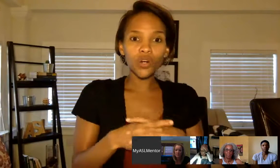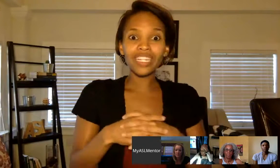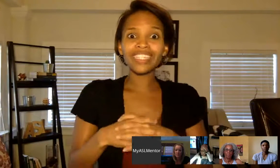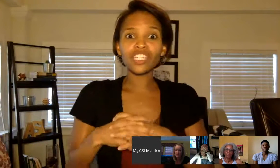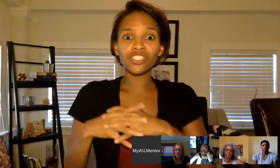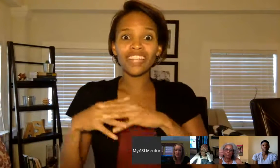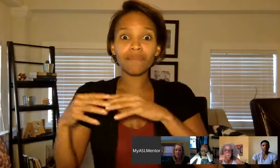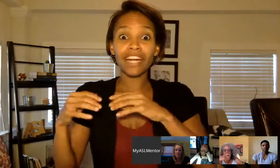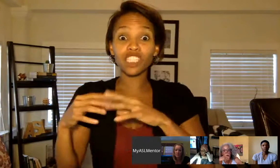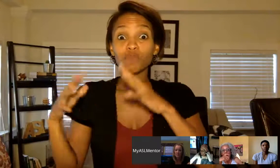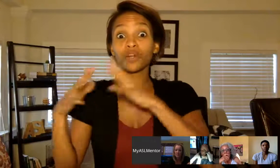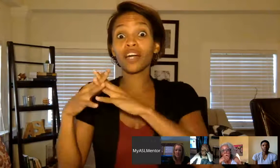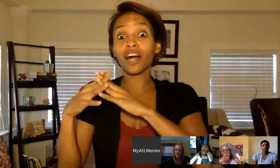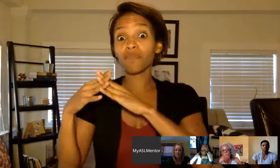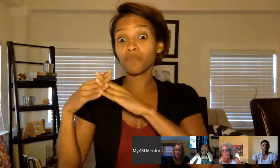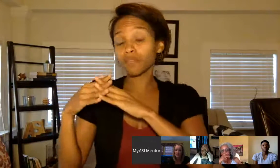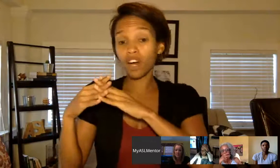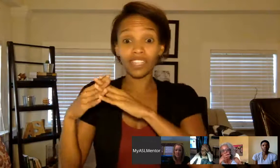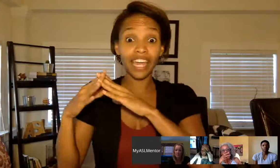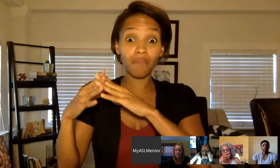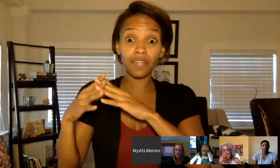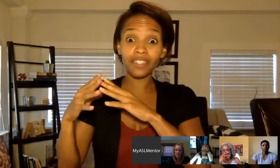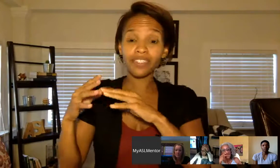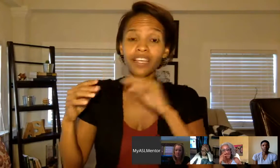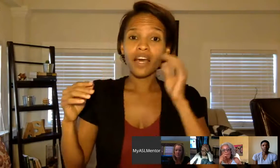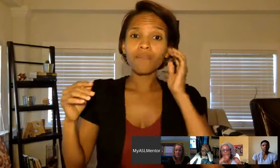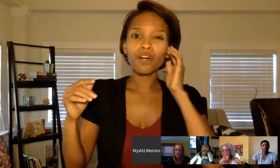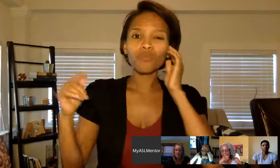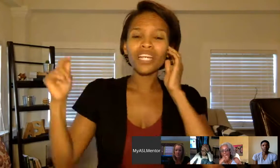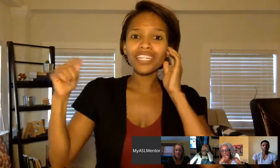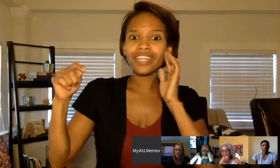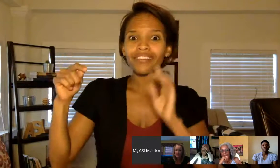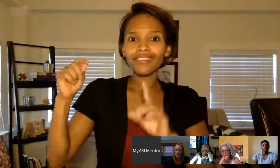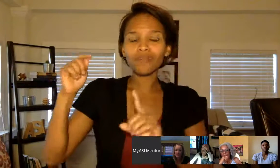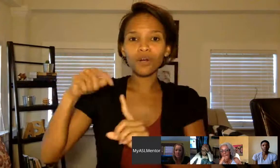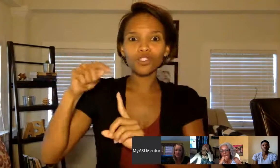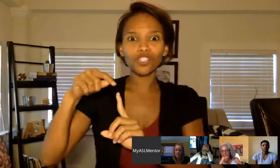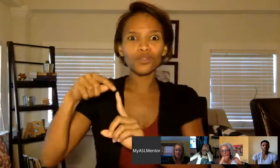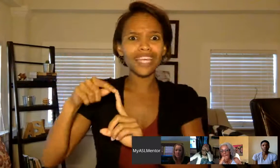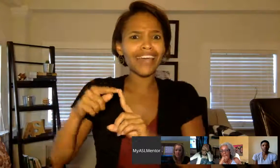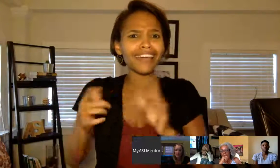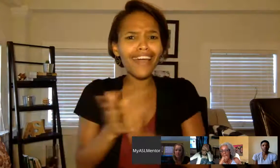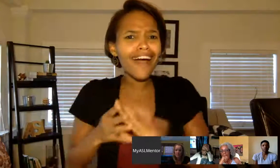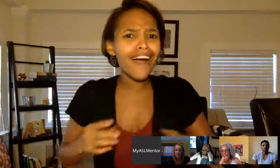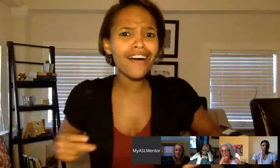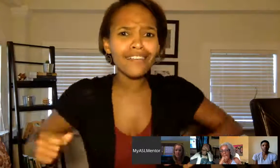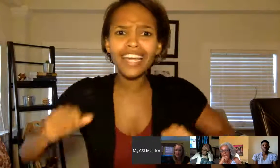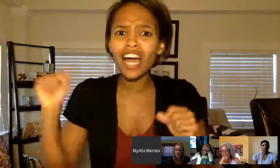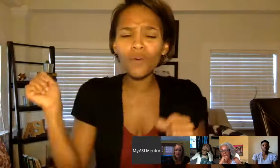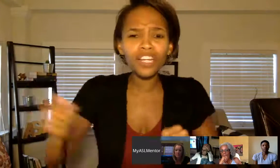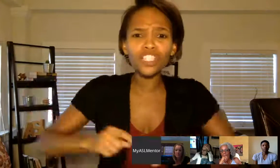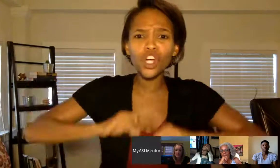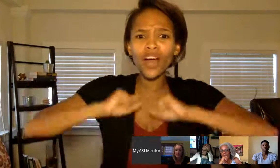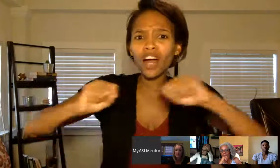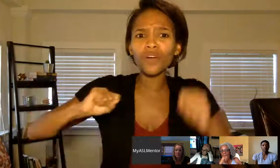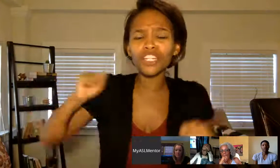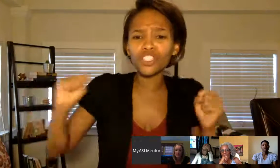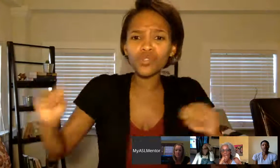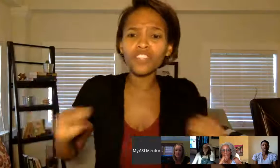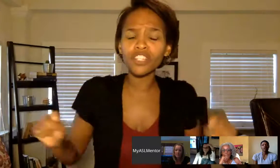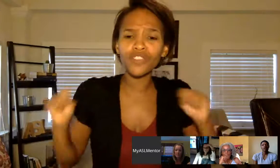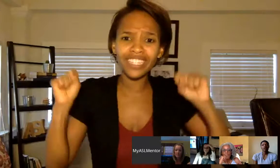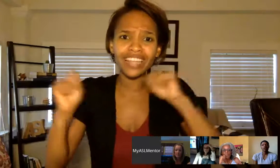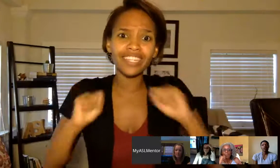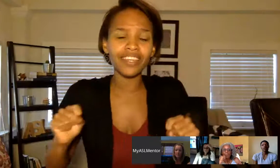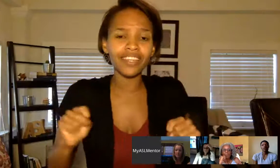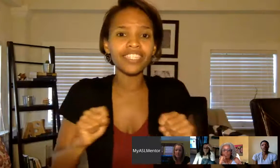these organizations that might spring up on campus, but really the person who's saying, yeah, we're going to go out and we're going to do all